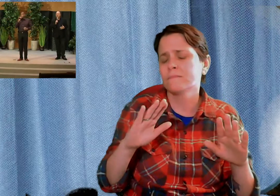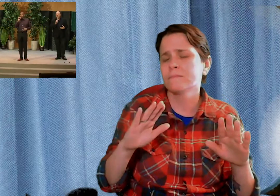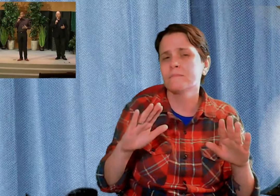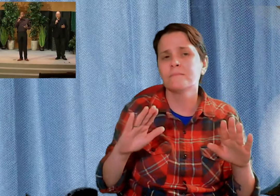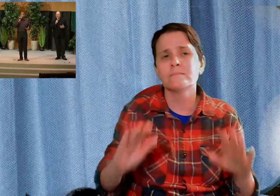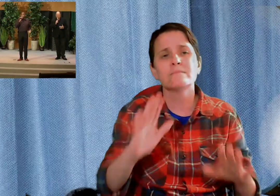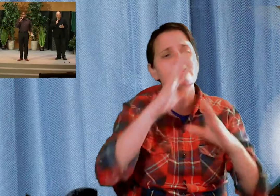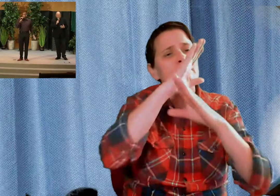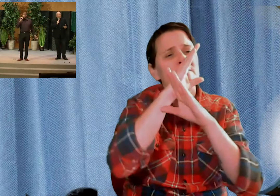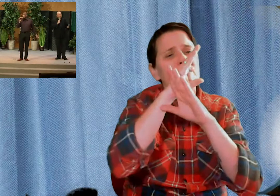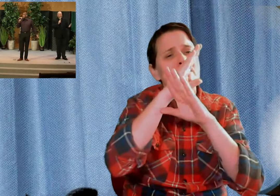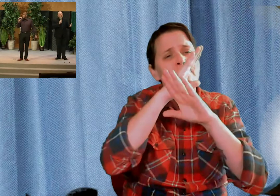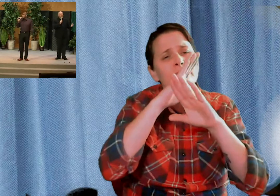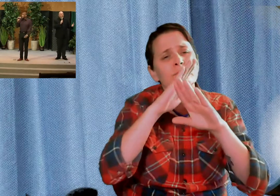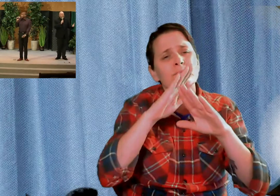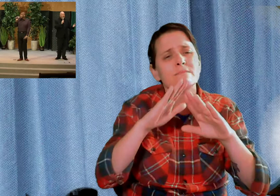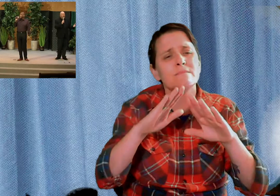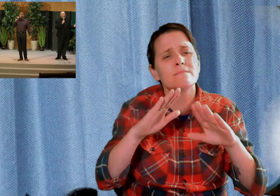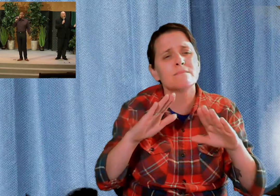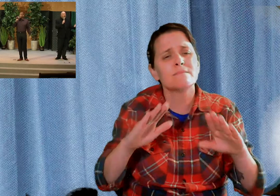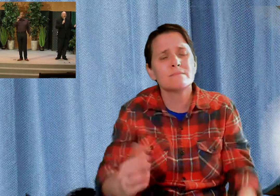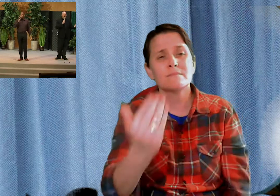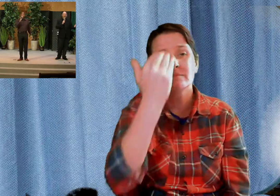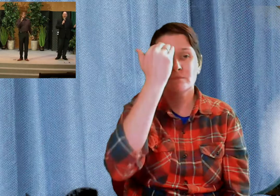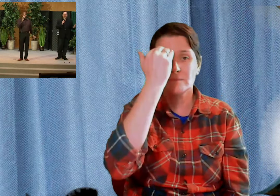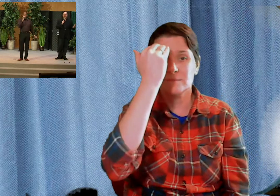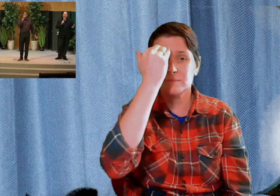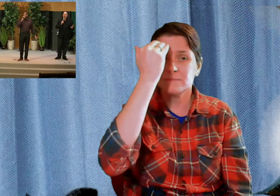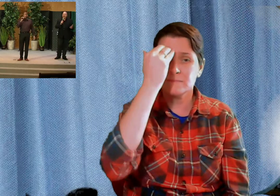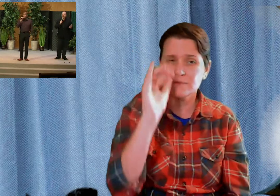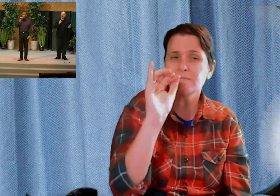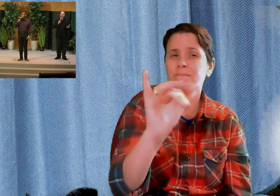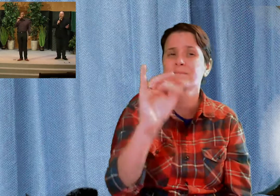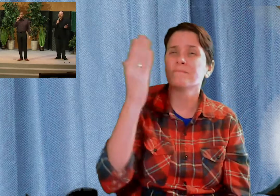still. Be still and know that